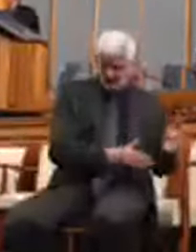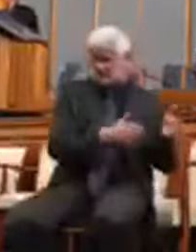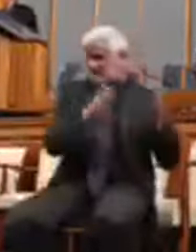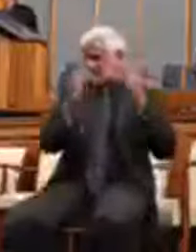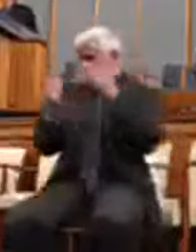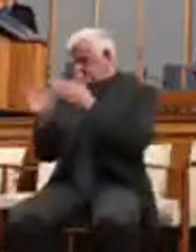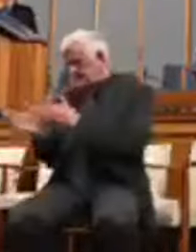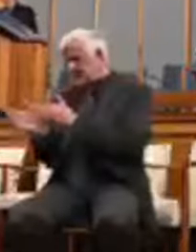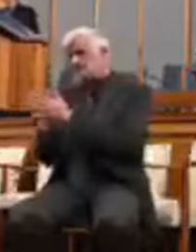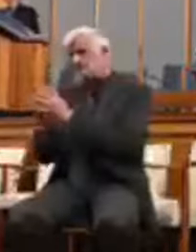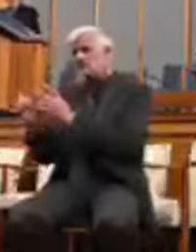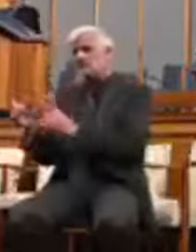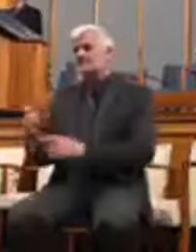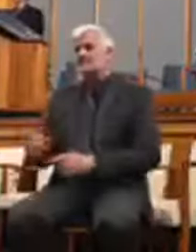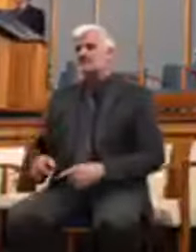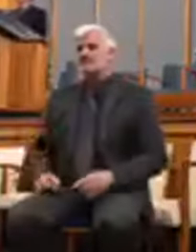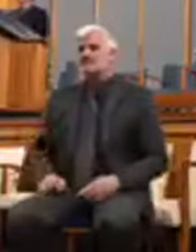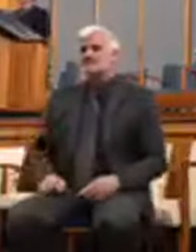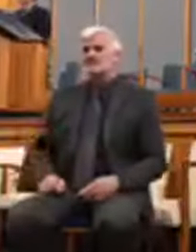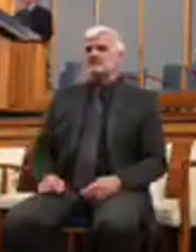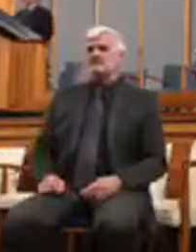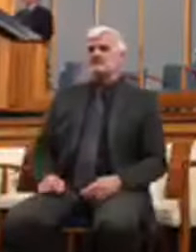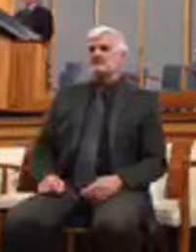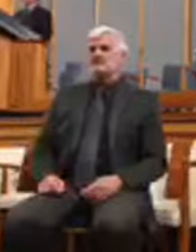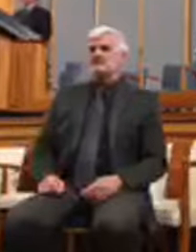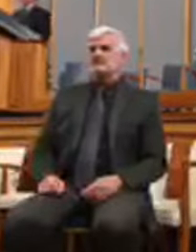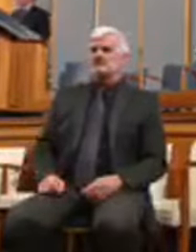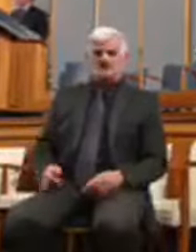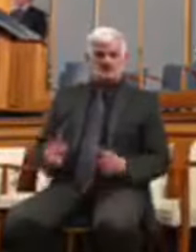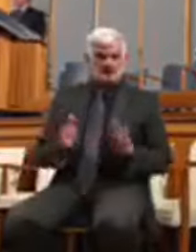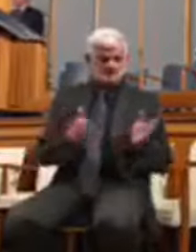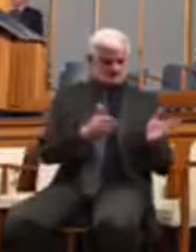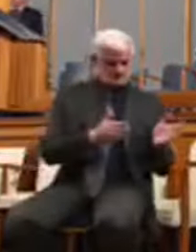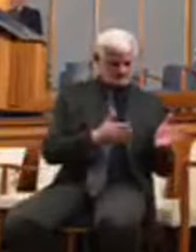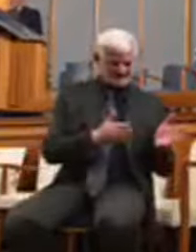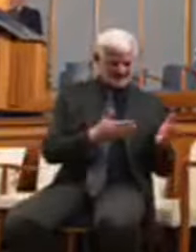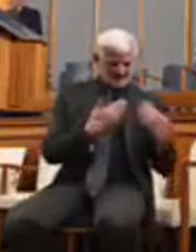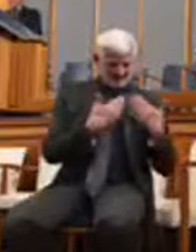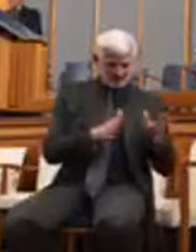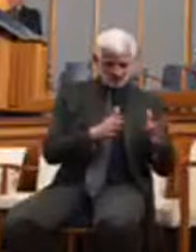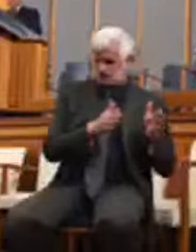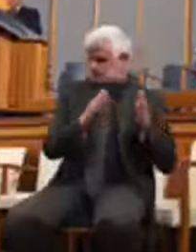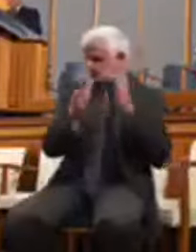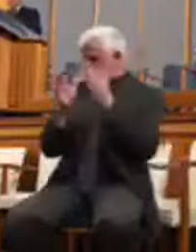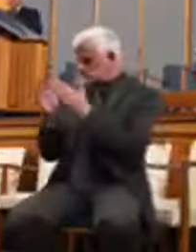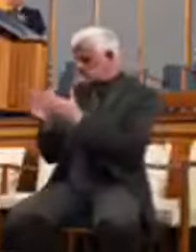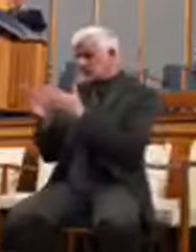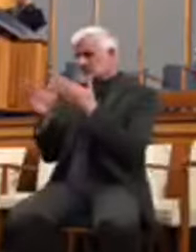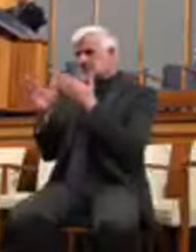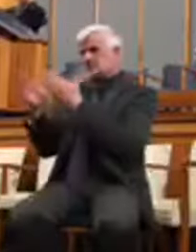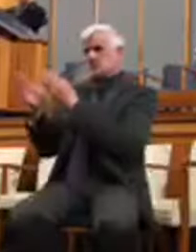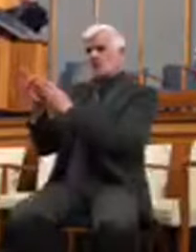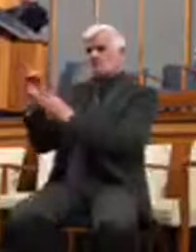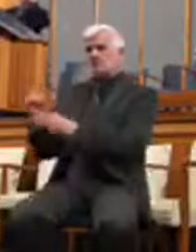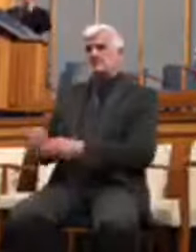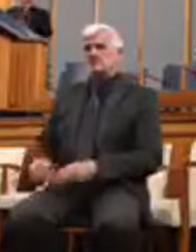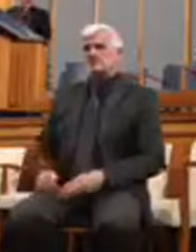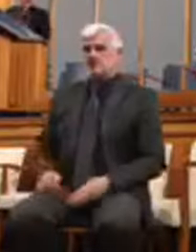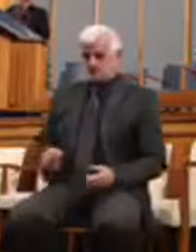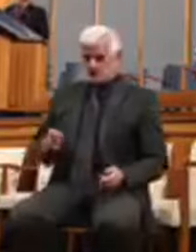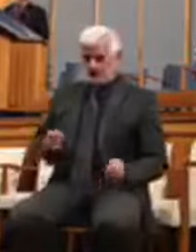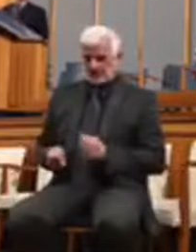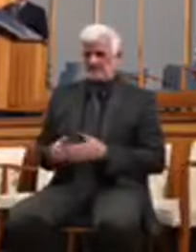See, it's never possible. I turn away from the evil ways. And I turn to God. So, repentance